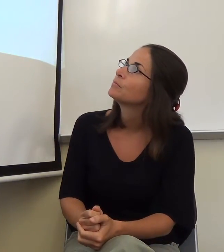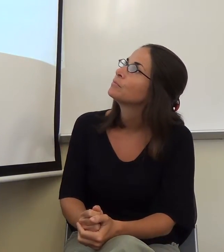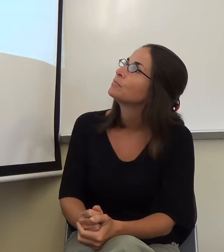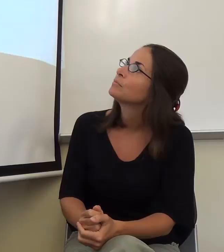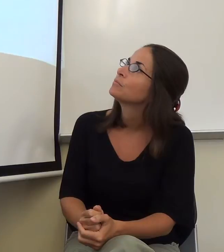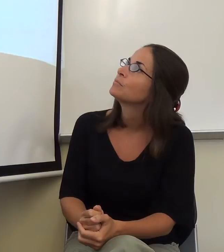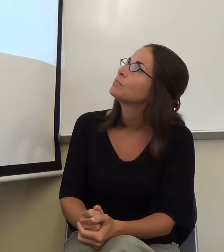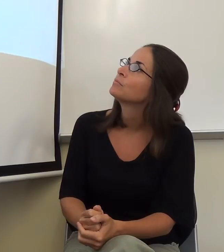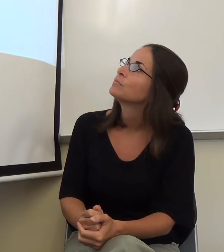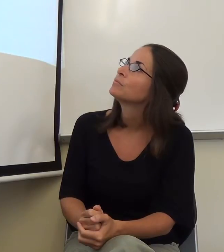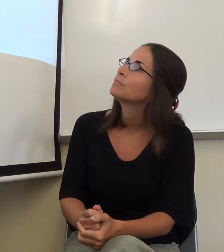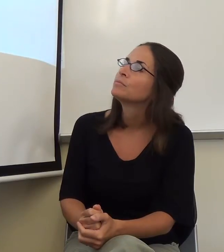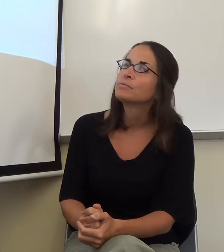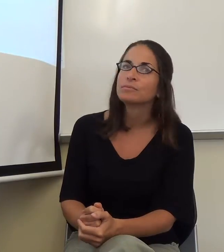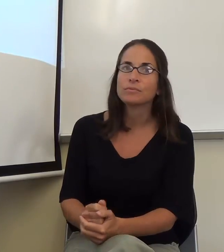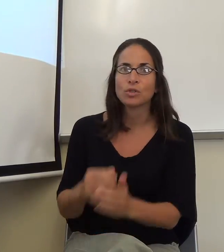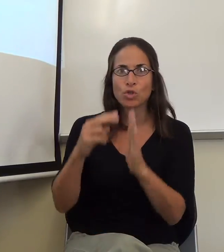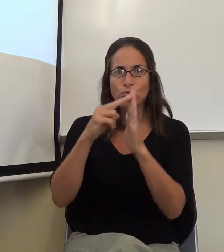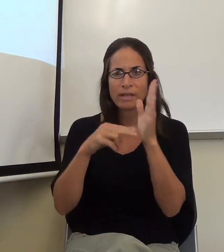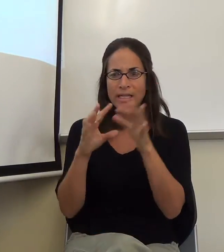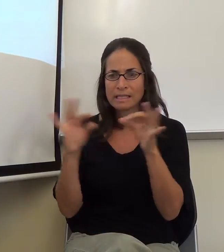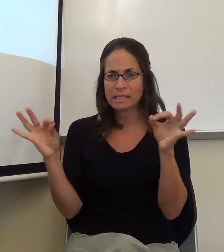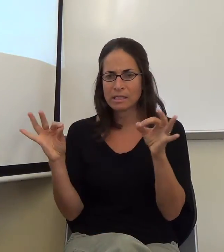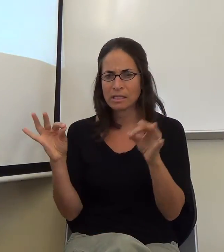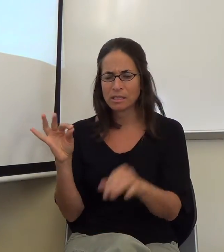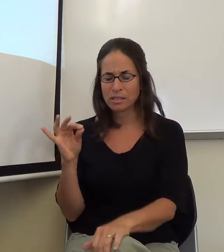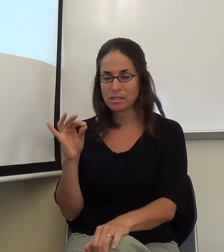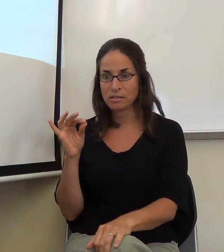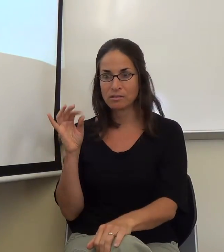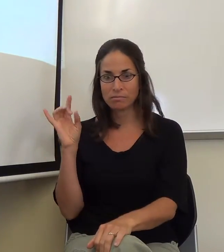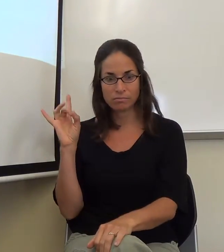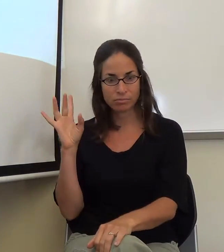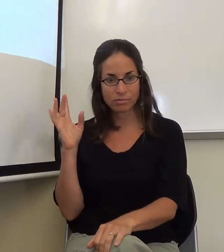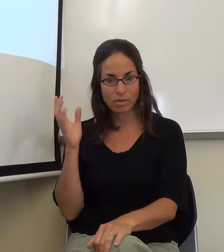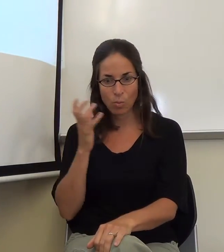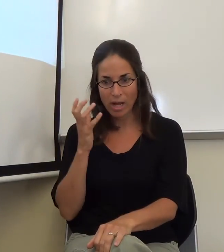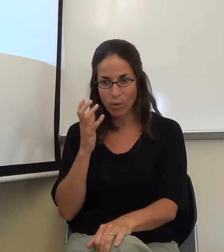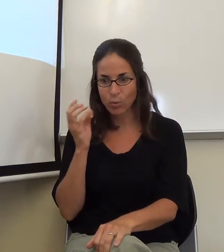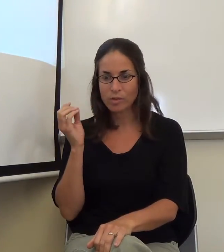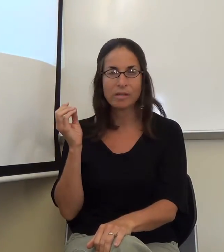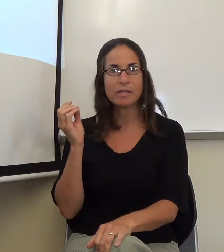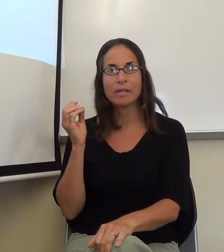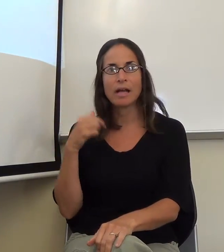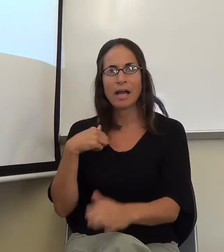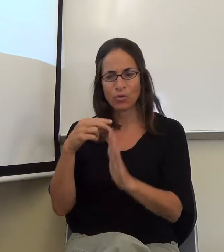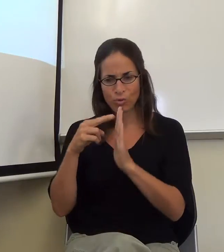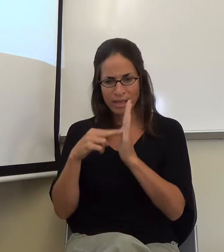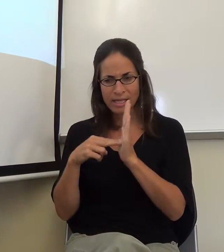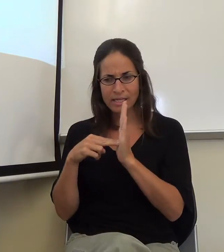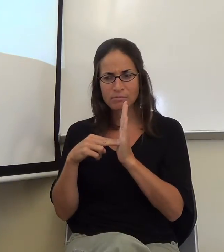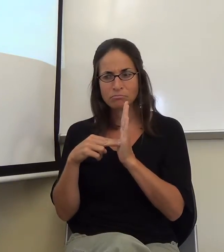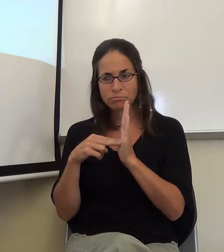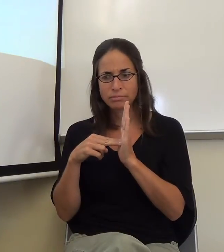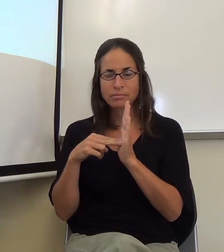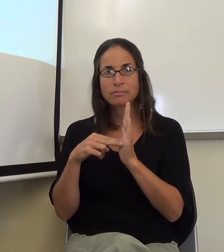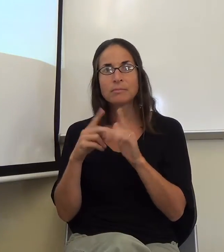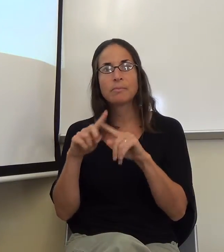right, you just say, okay, but I read that, but what does